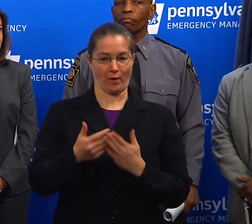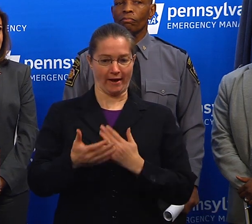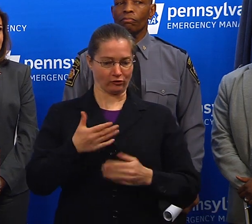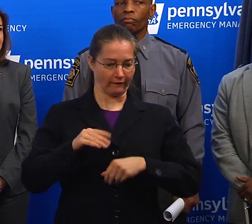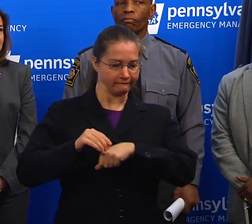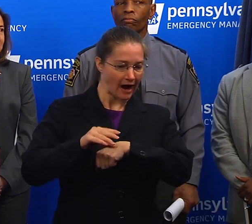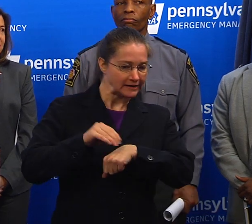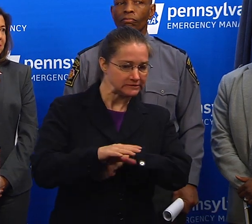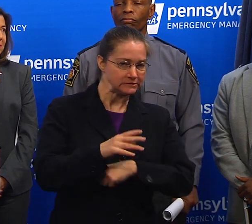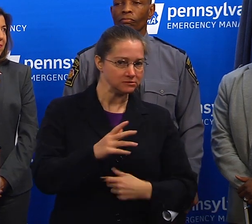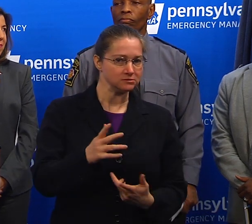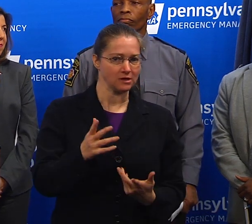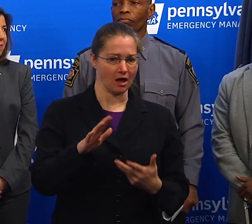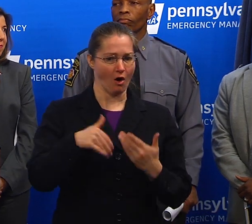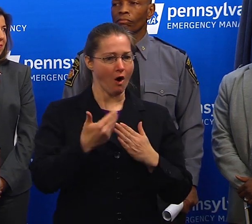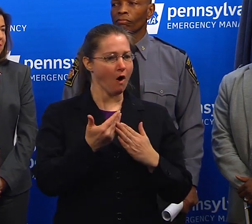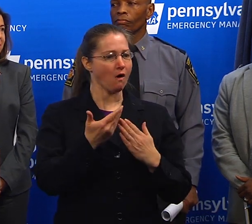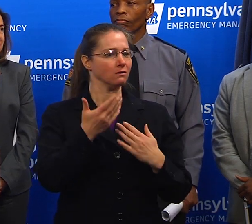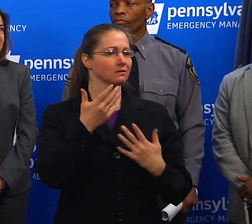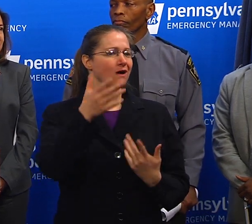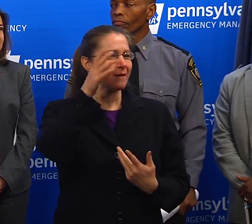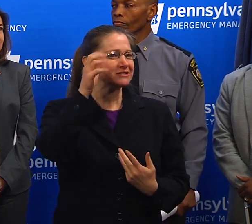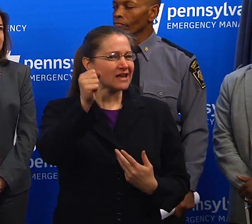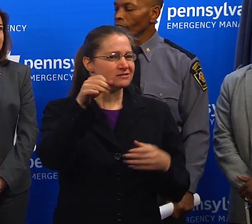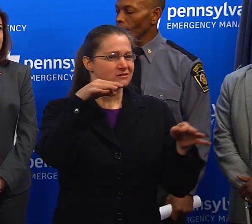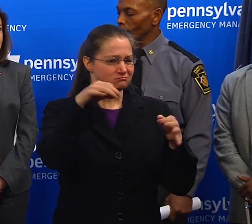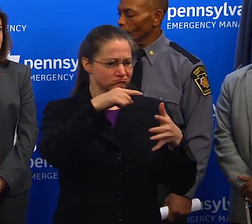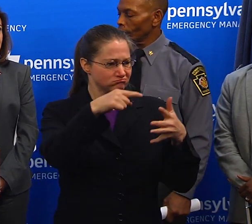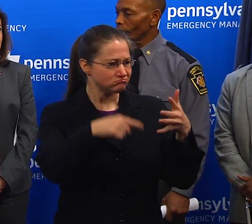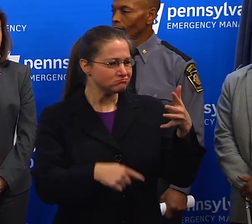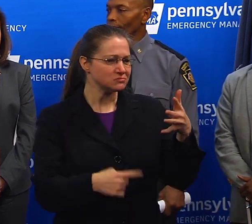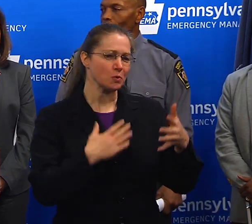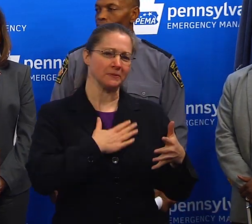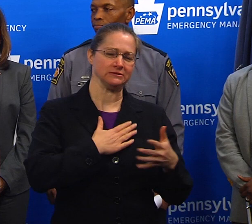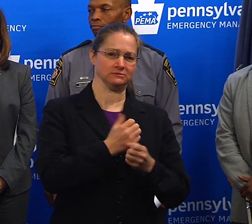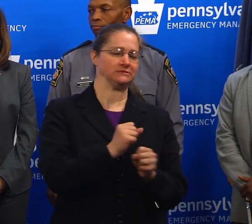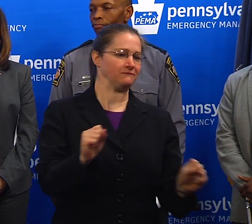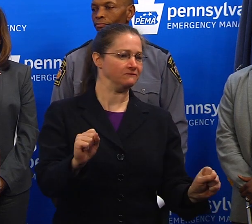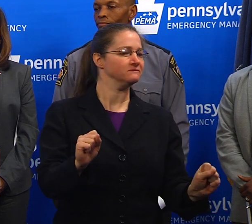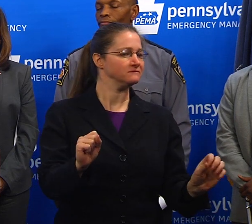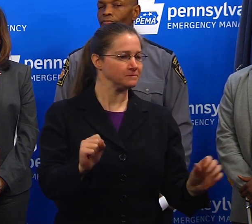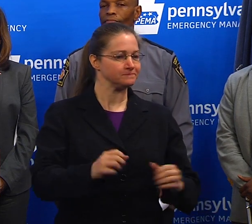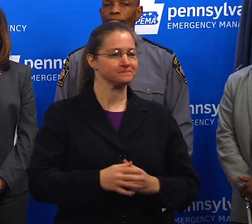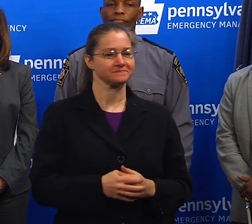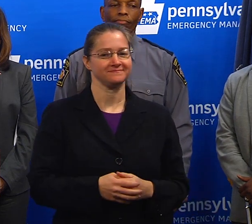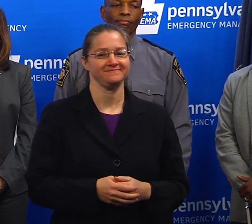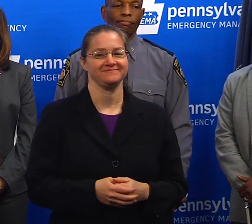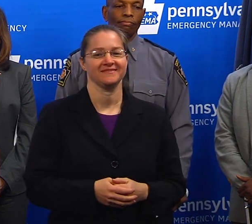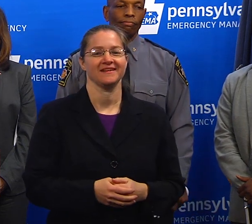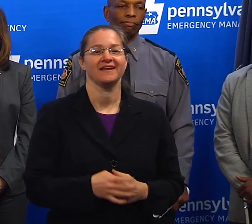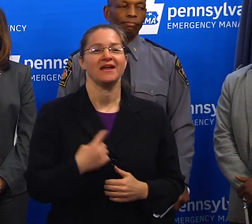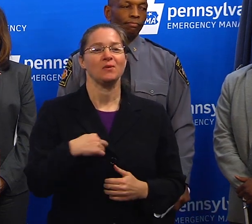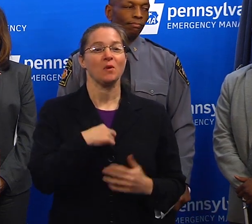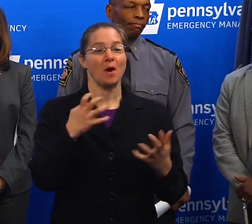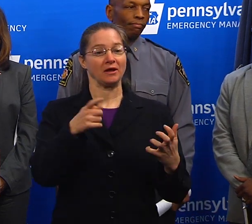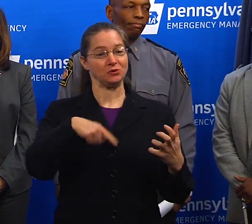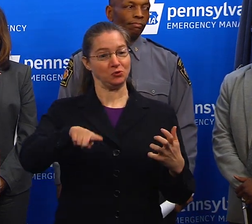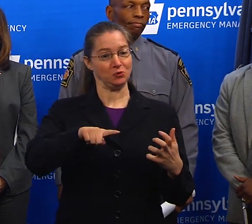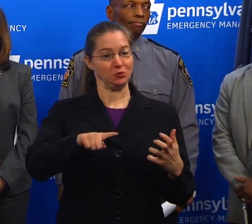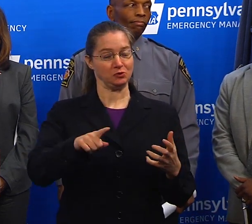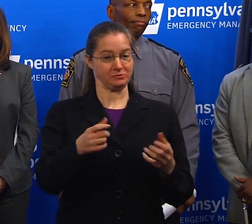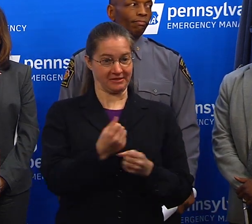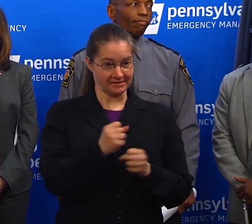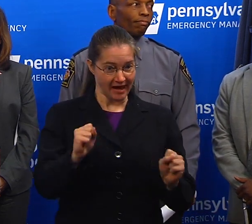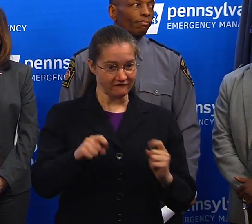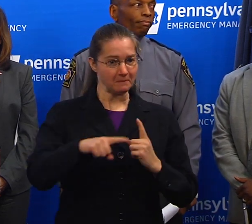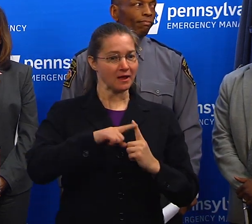steps that we're all going to outline here today. Just be safe. We want you to be safe, and we want your relatives and your families to be